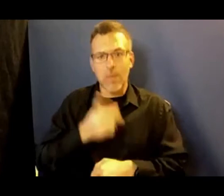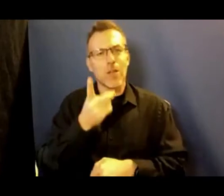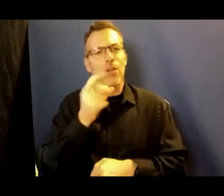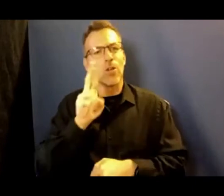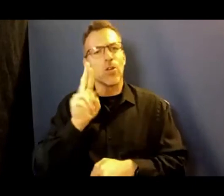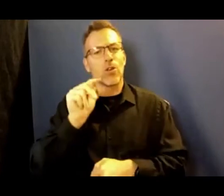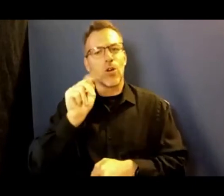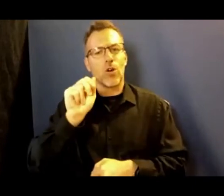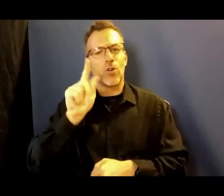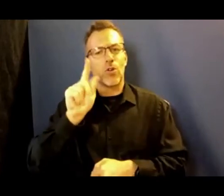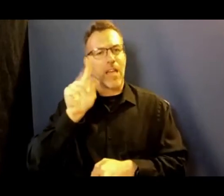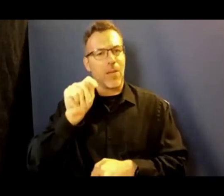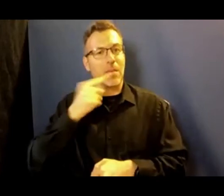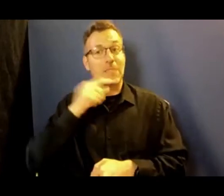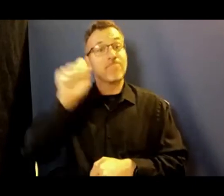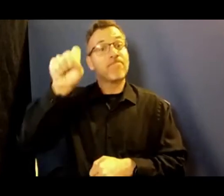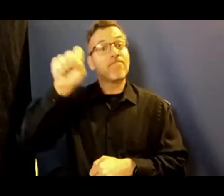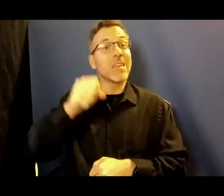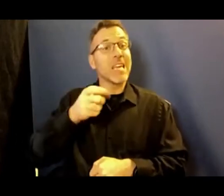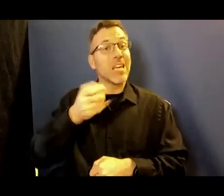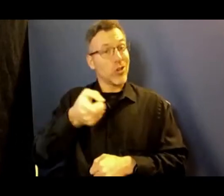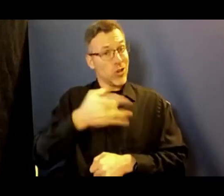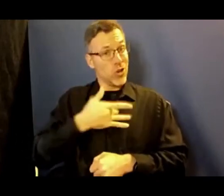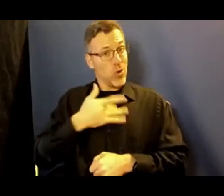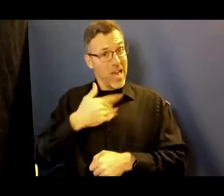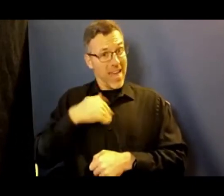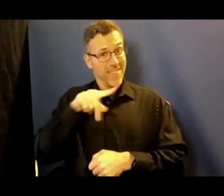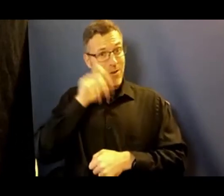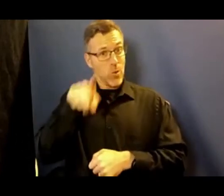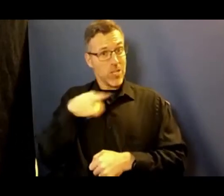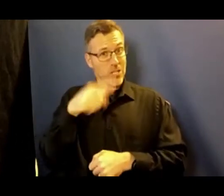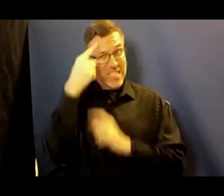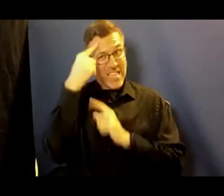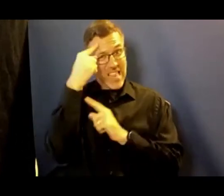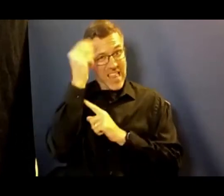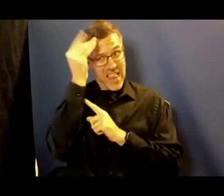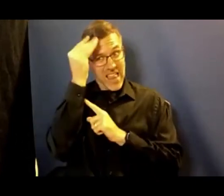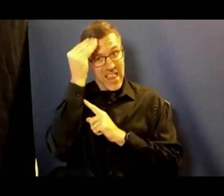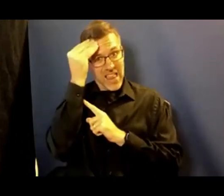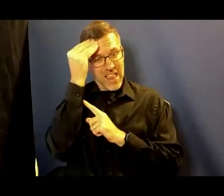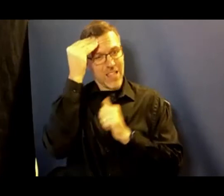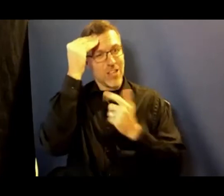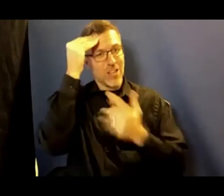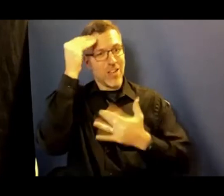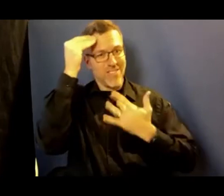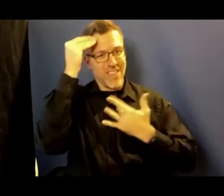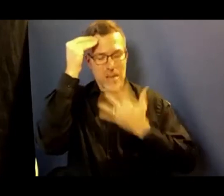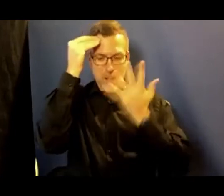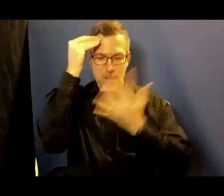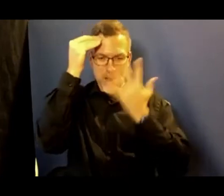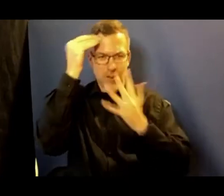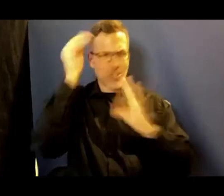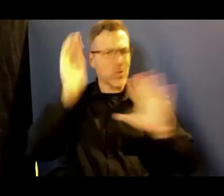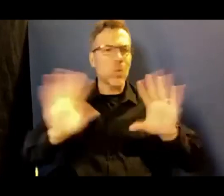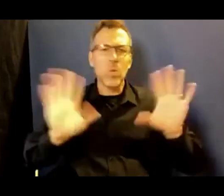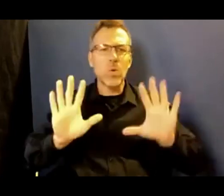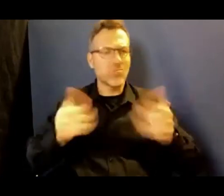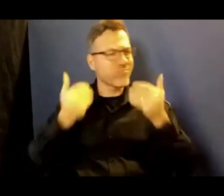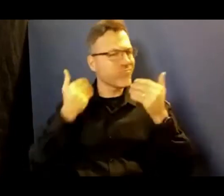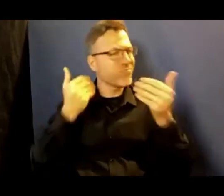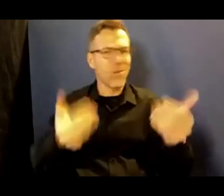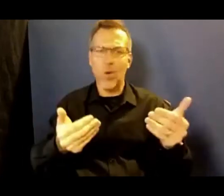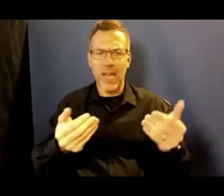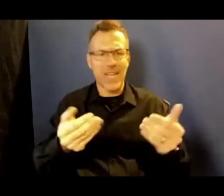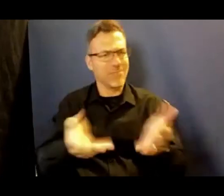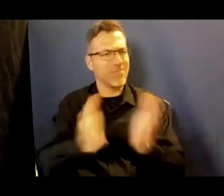no stupid question. This is a no judgment zone. And I don't work for the government. For anyone who